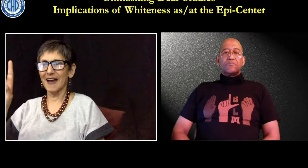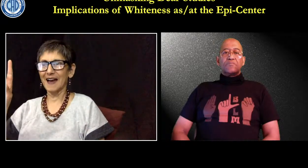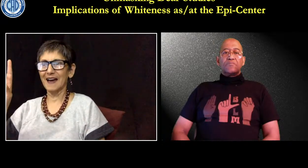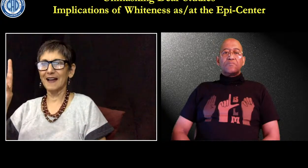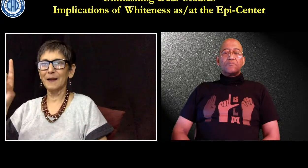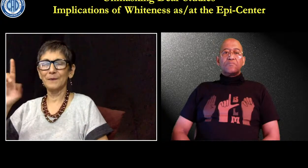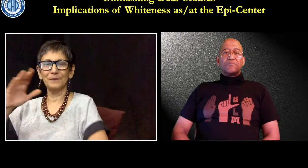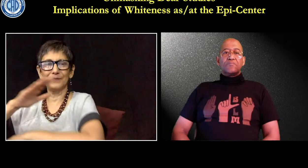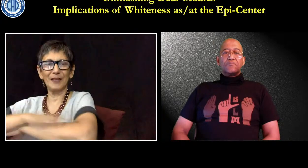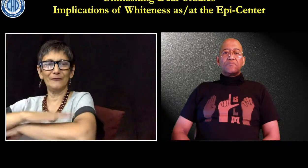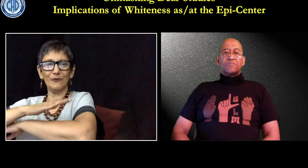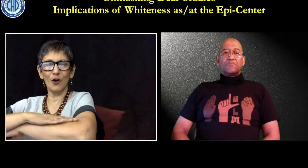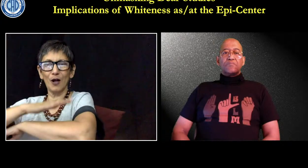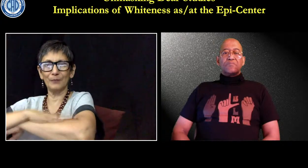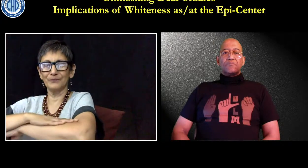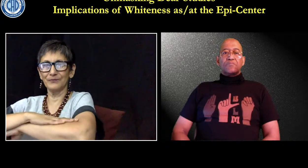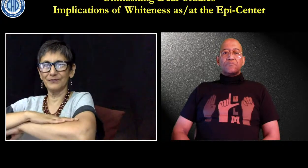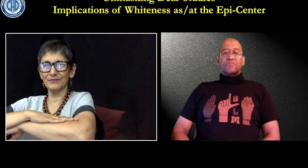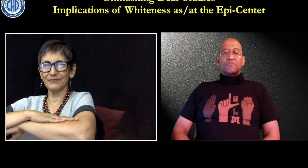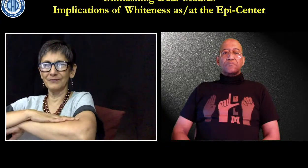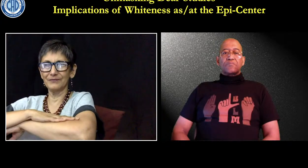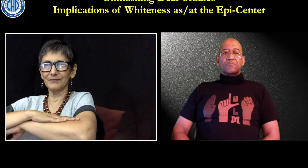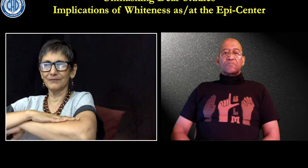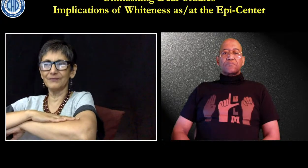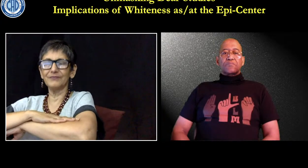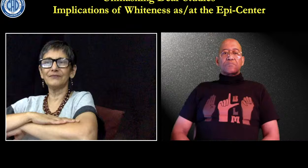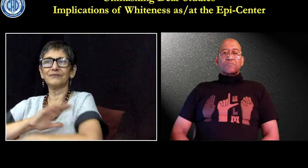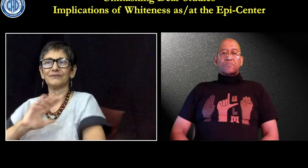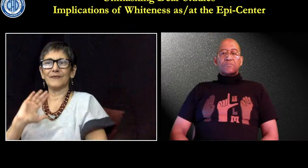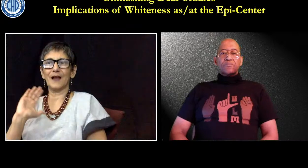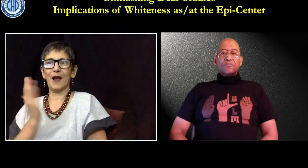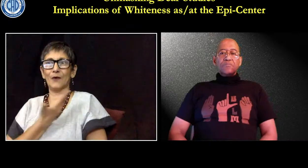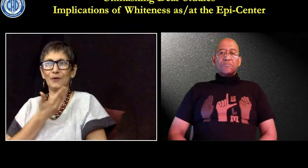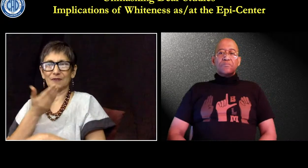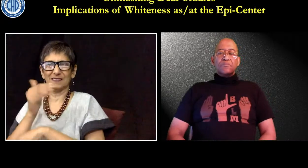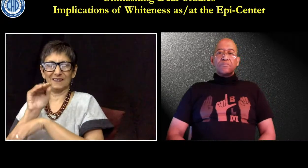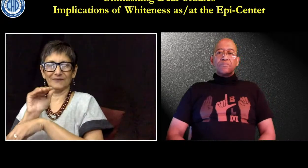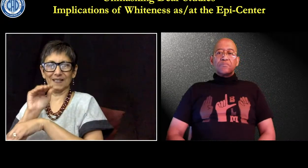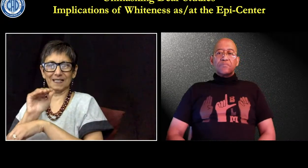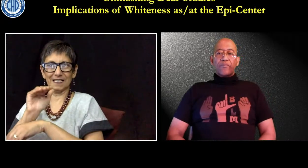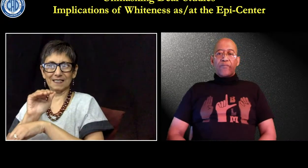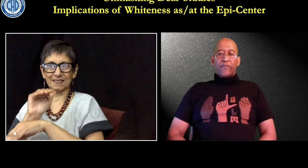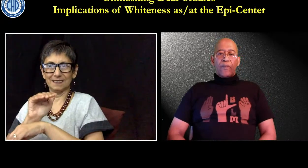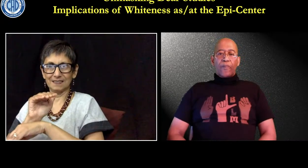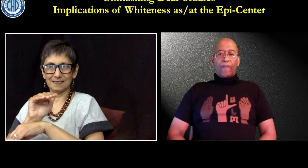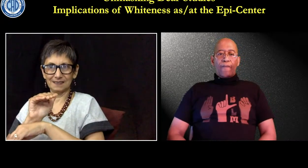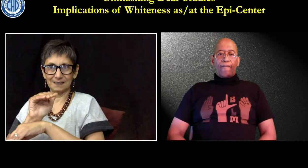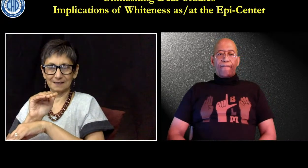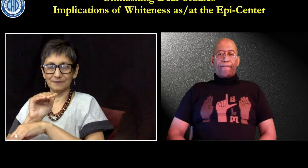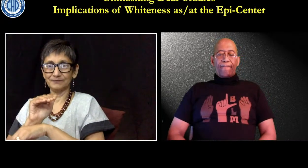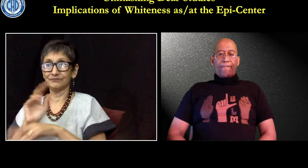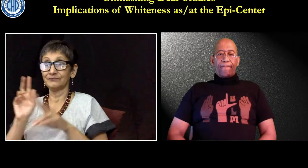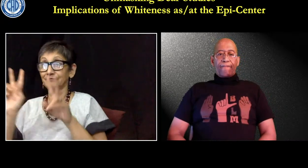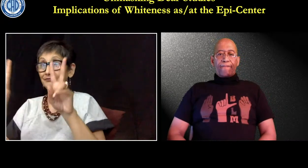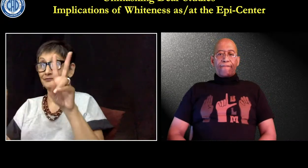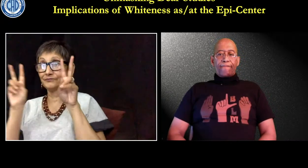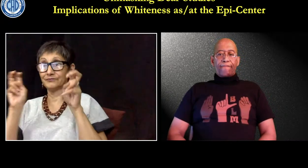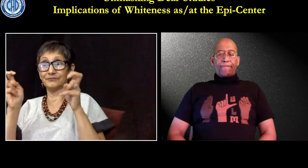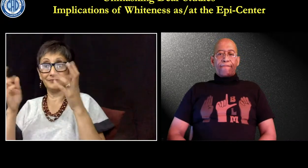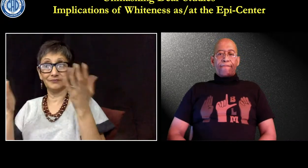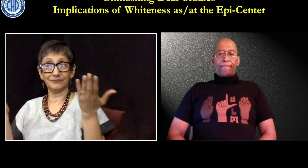Hello, hello, hello, everyone. Welcome to the CAD platform.